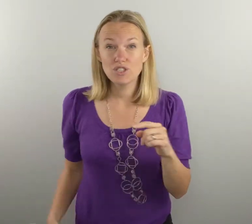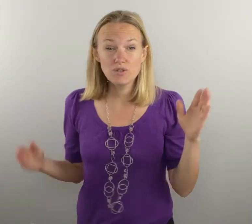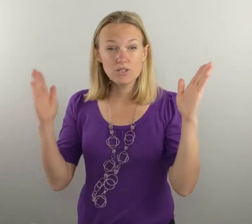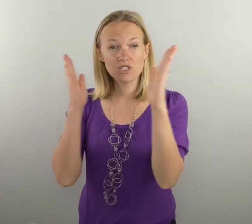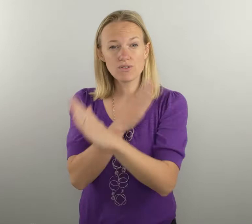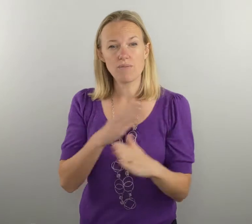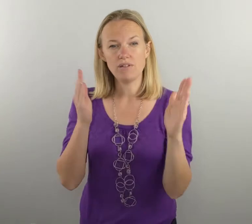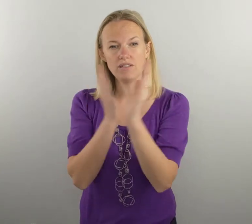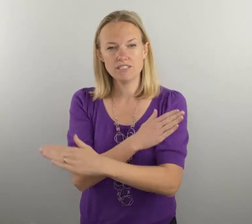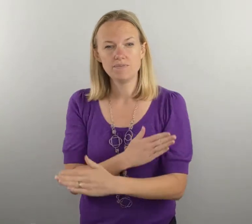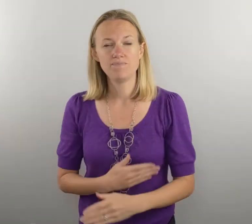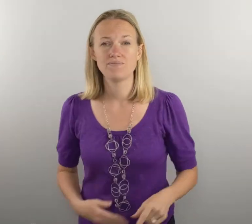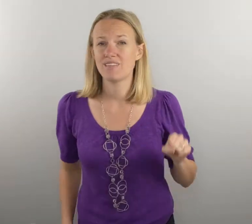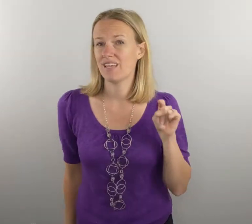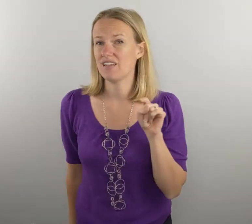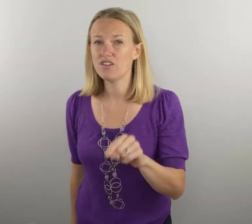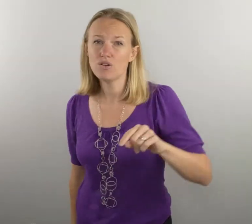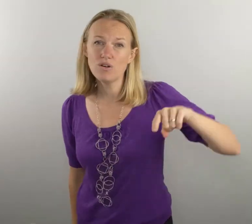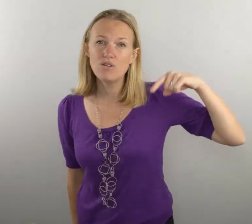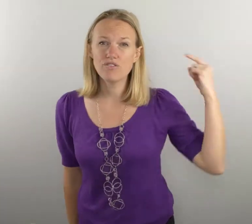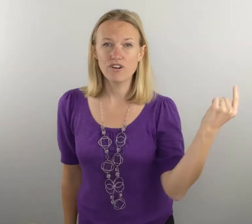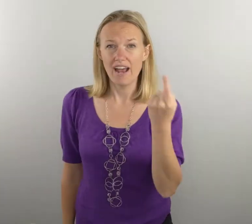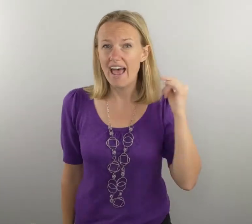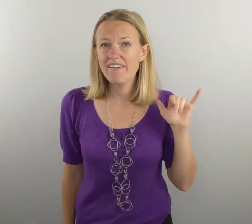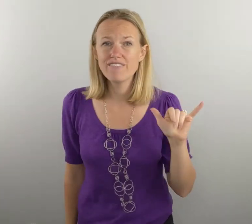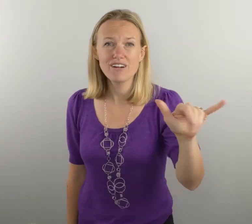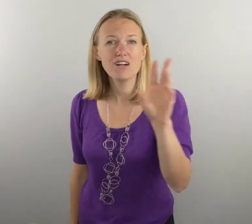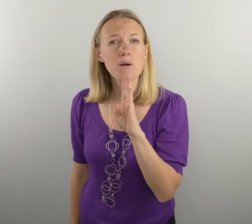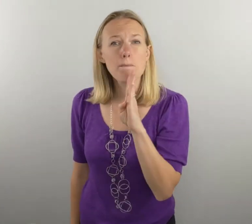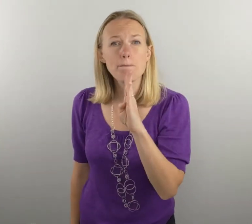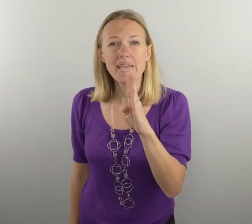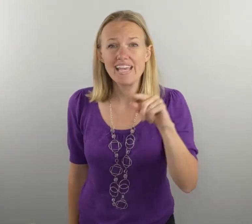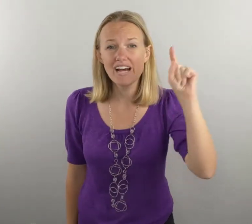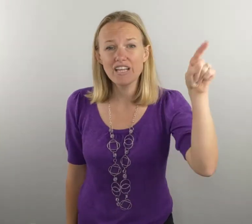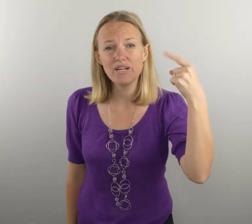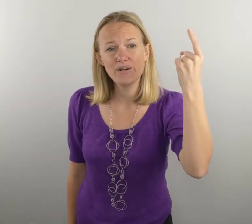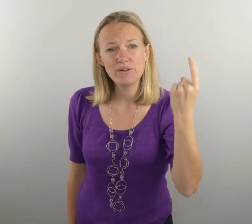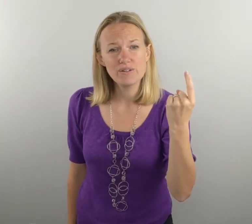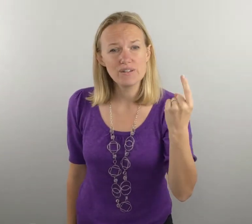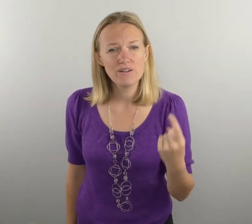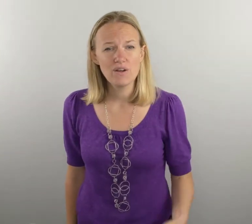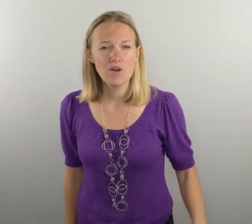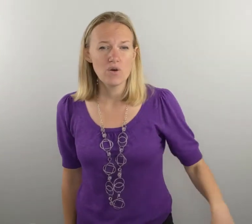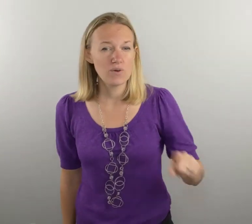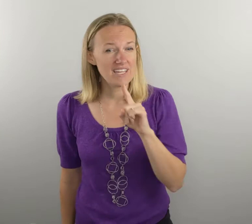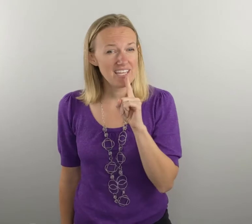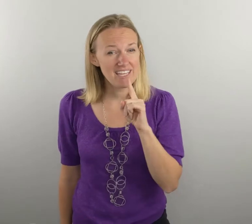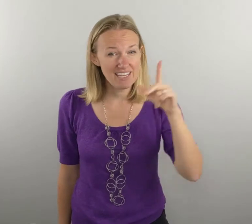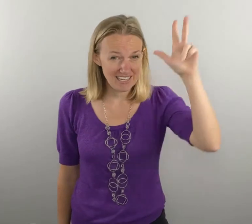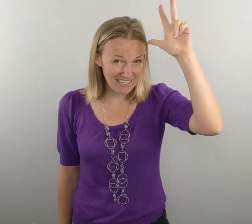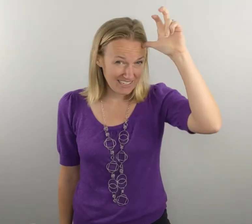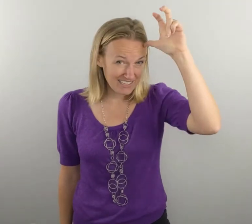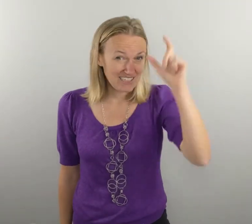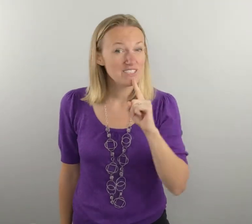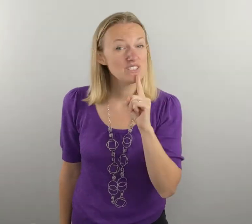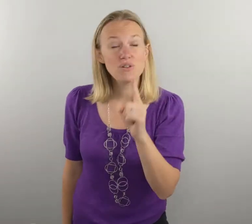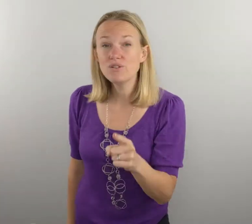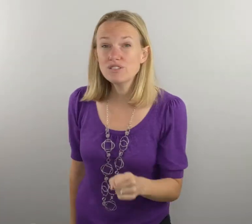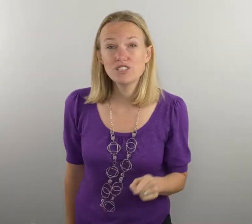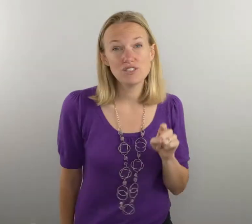were troubled, that you'll forever be alone, when he told you